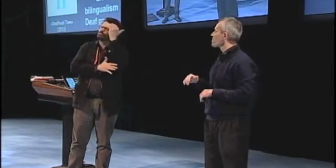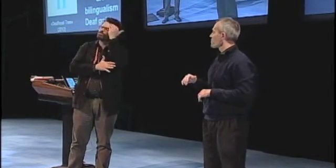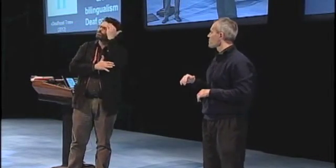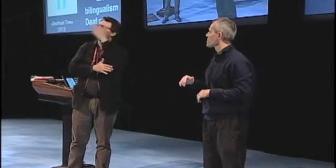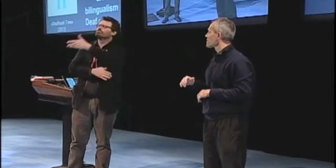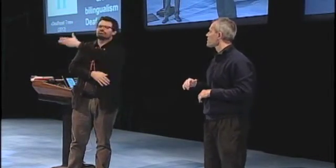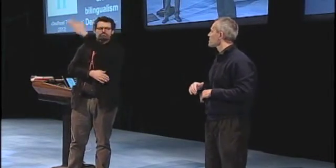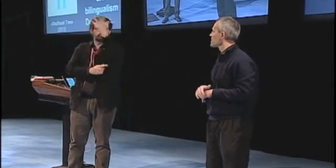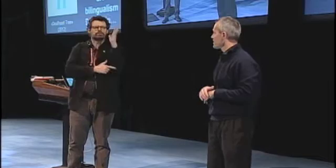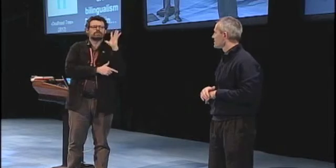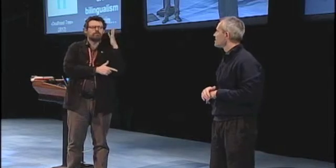And this piece of artwork